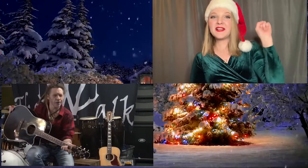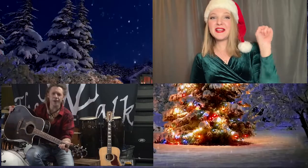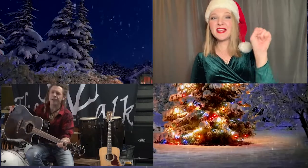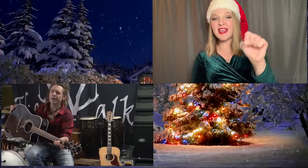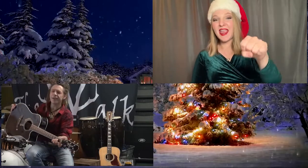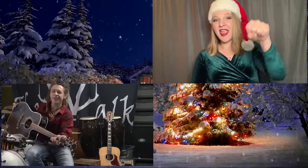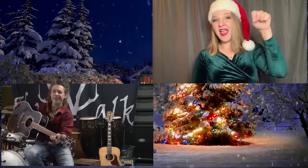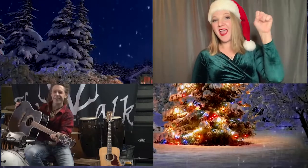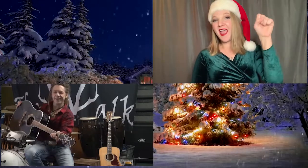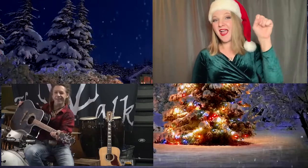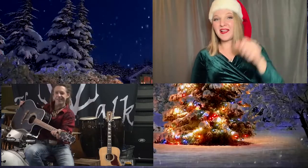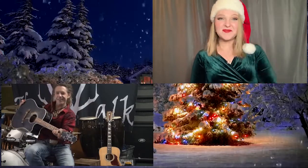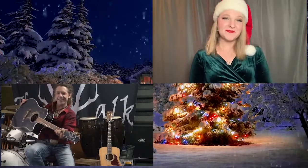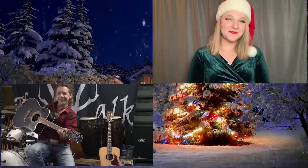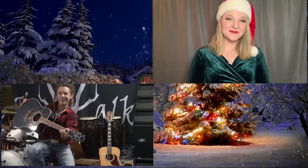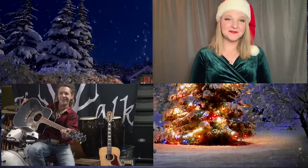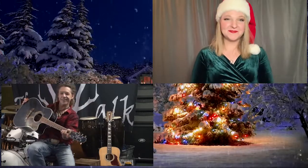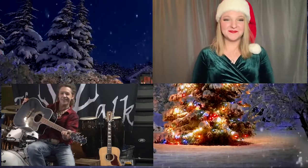Oh,